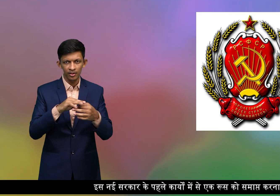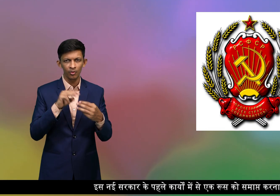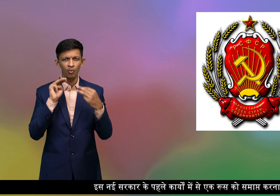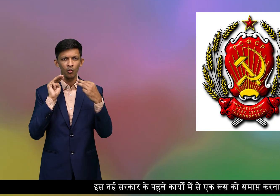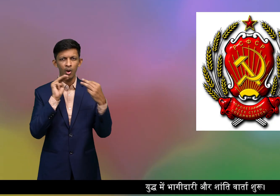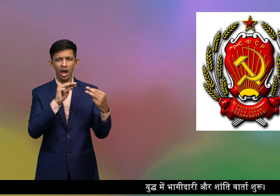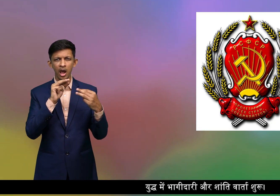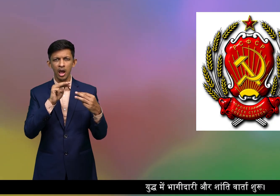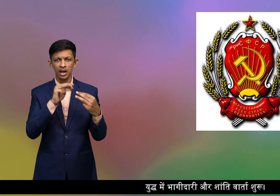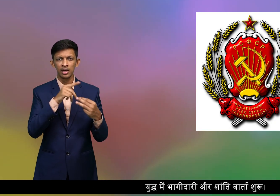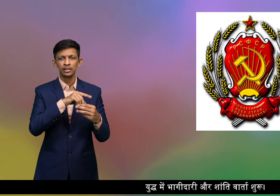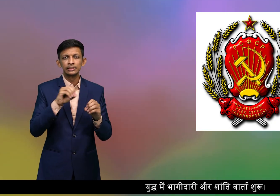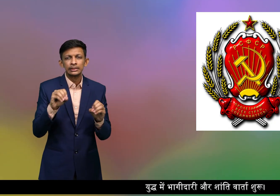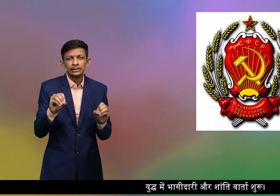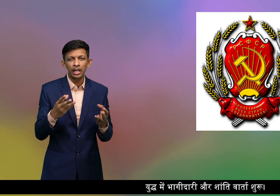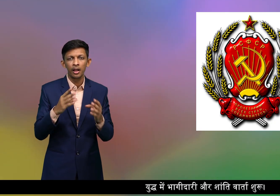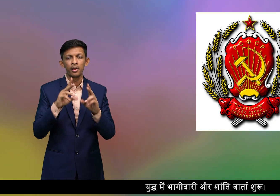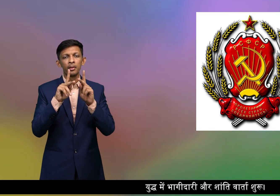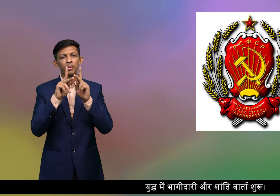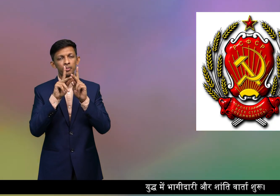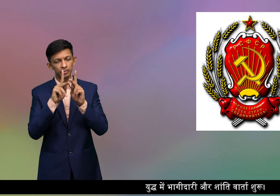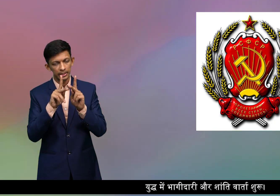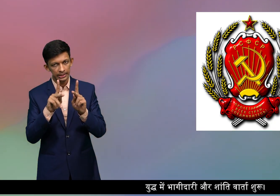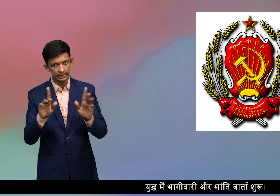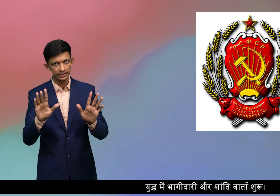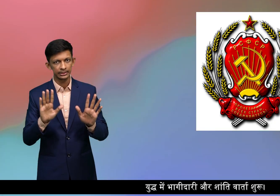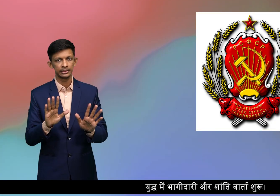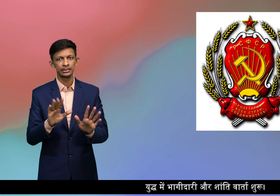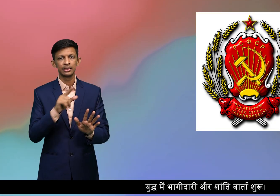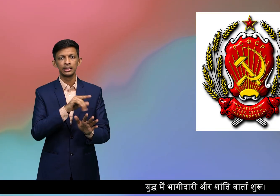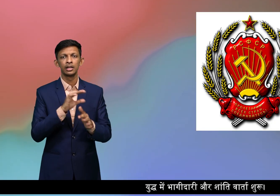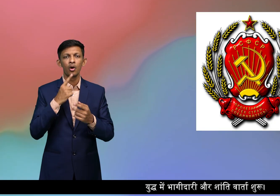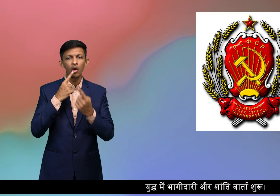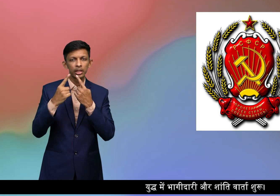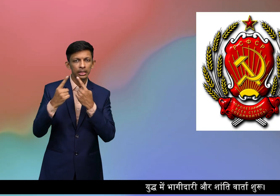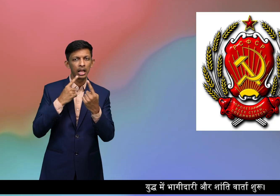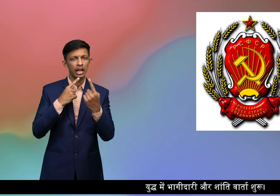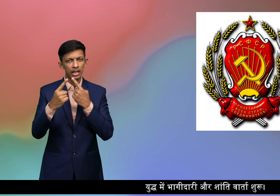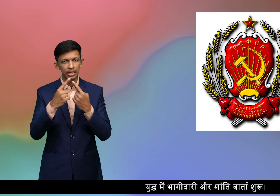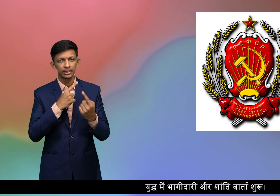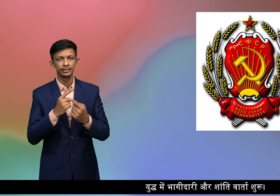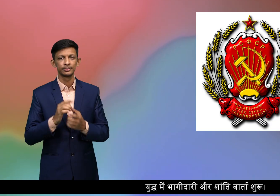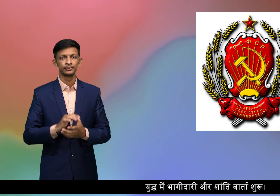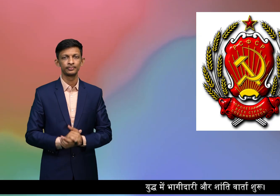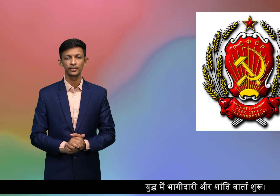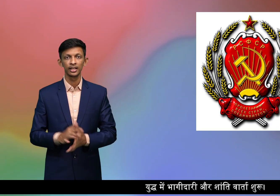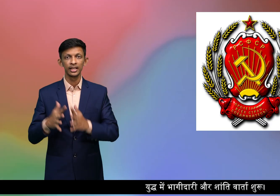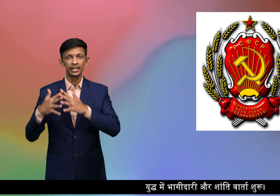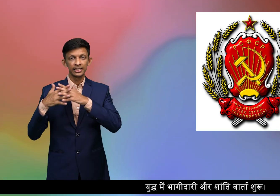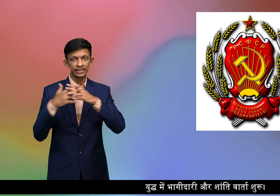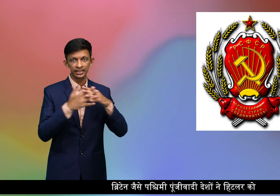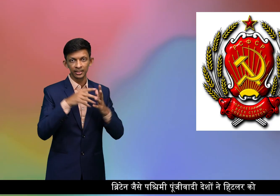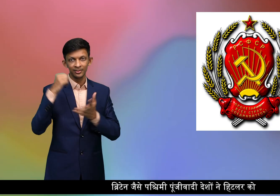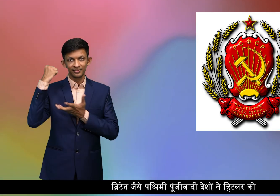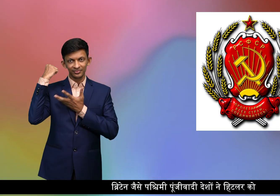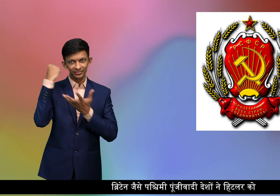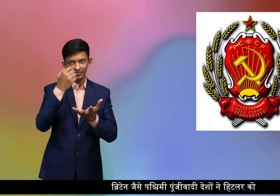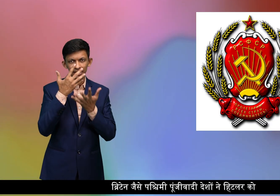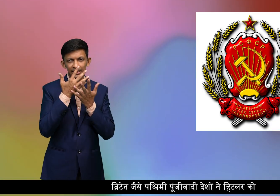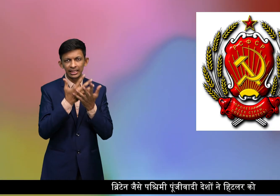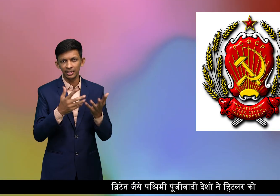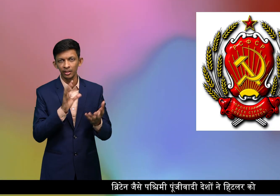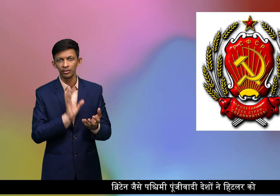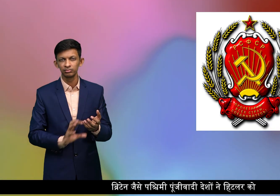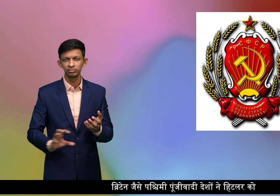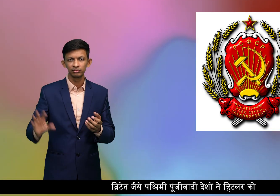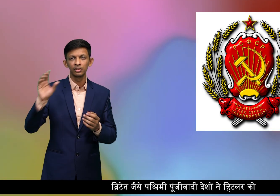Russia's participation in the war and began peace negotiations. Western